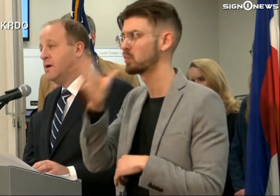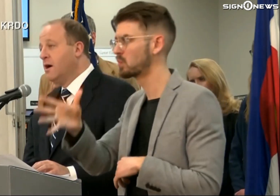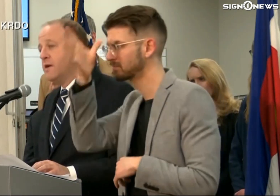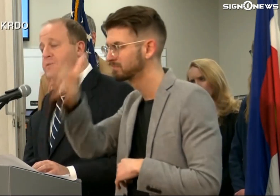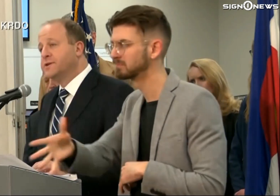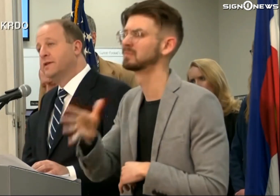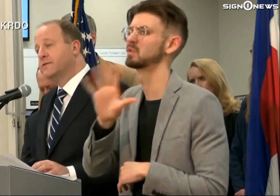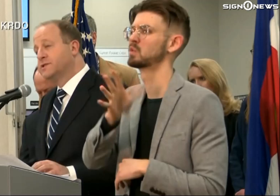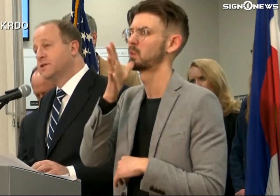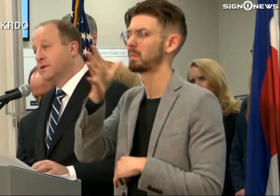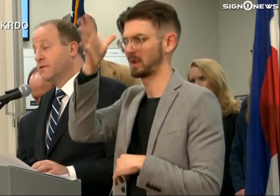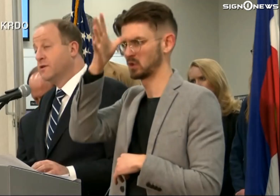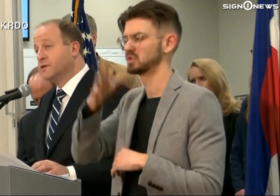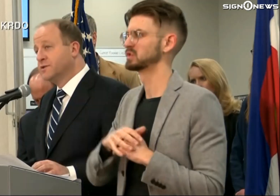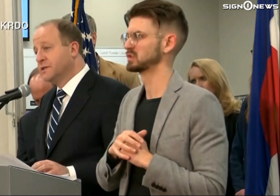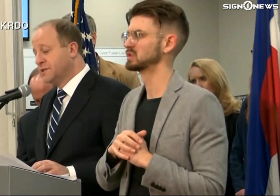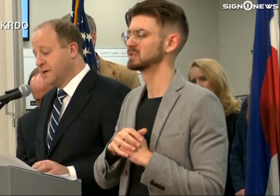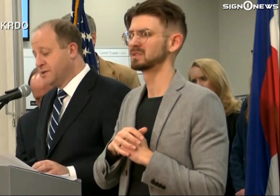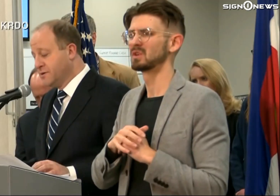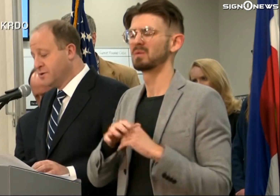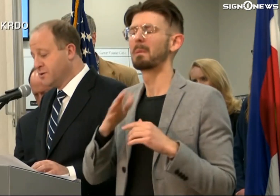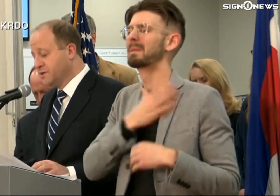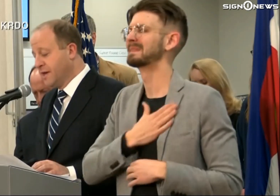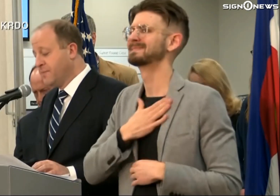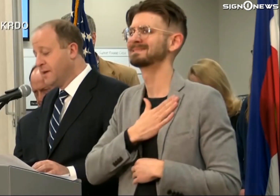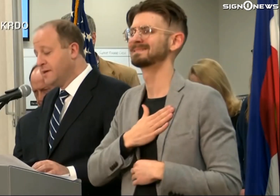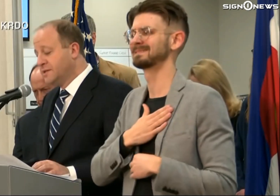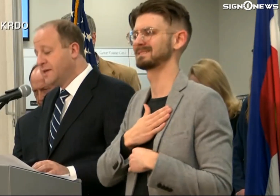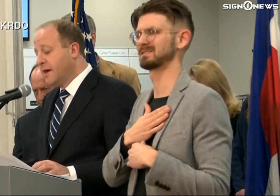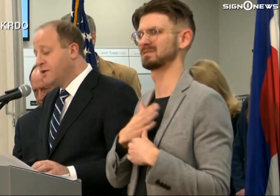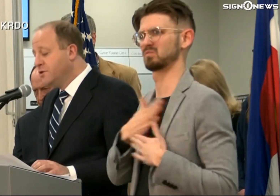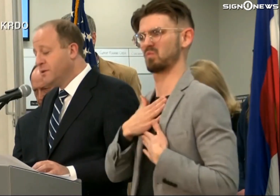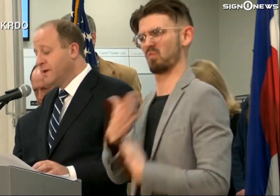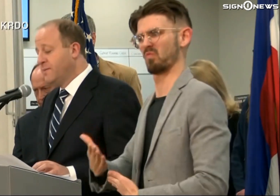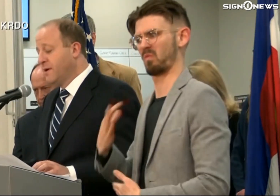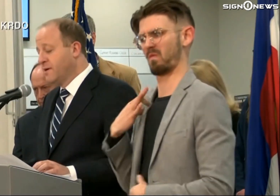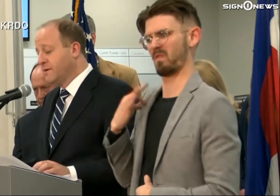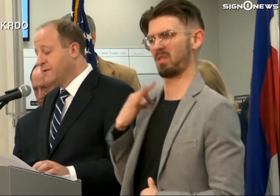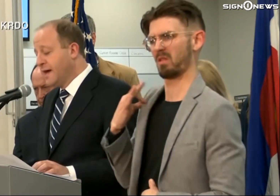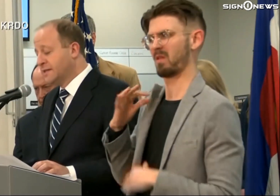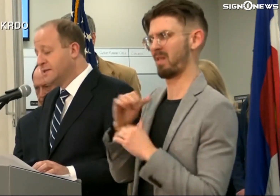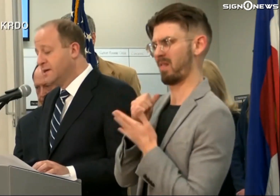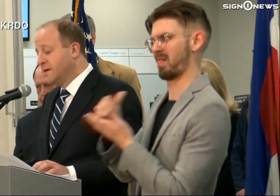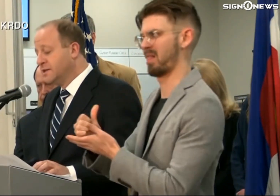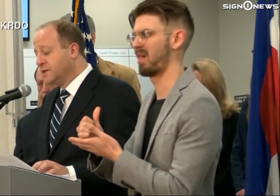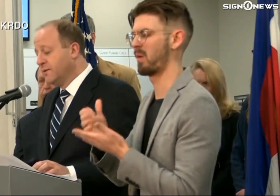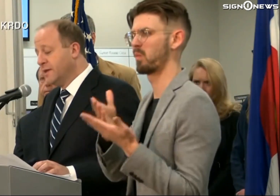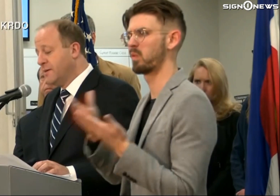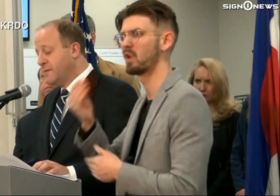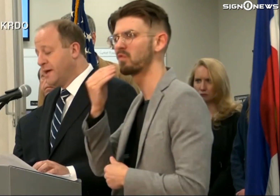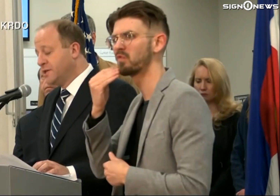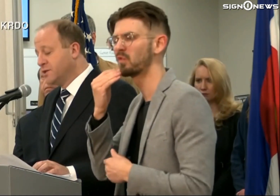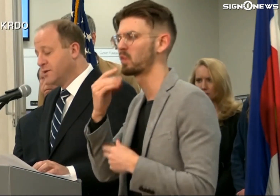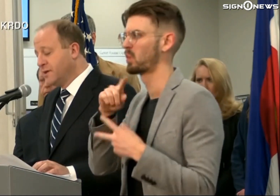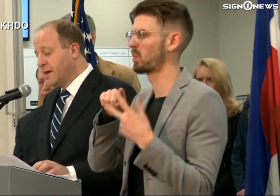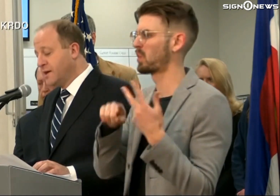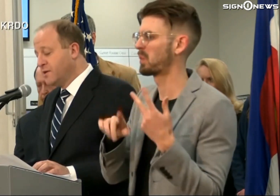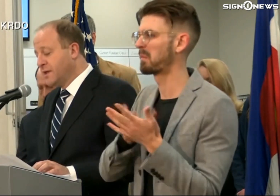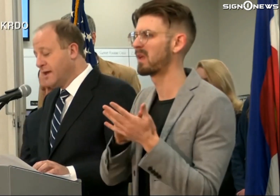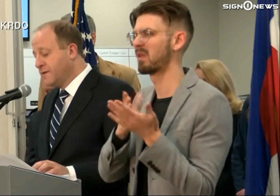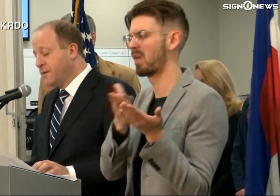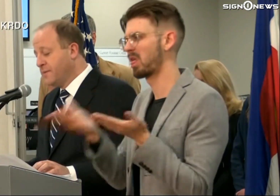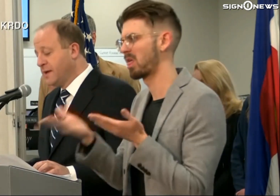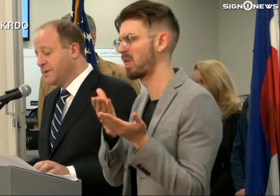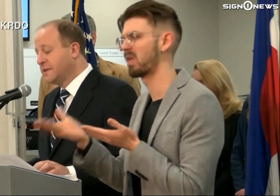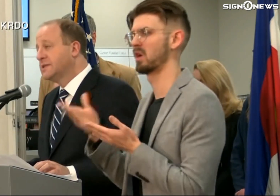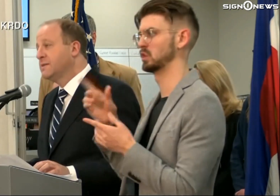parents, offer to deliver groceries to their doorstep. See how you can be a part of, yes, consoling them and making sure that they know